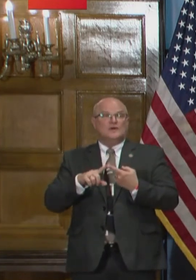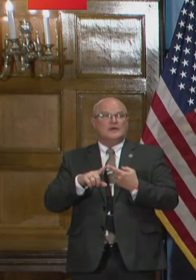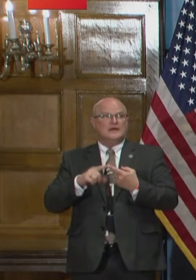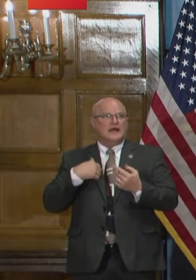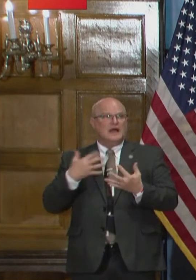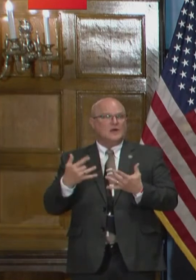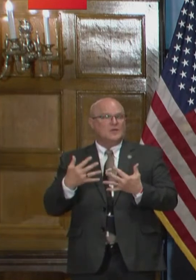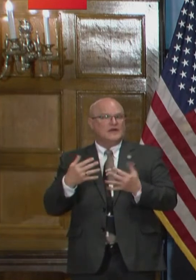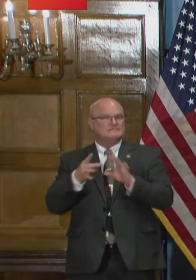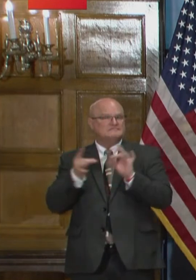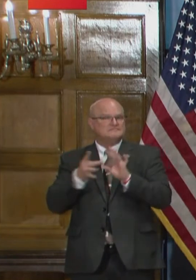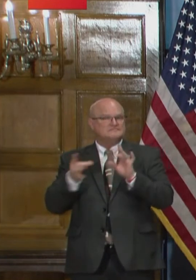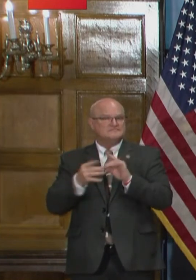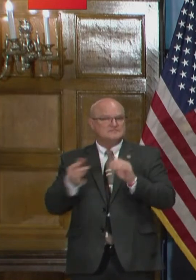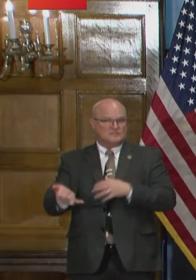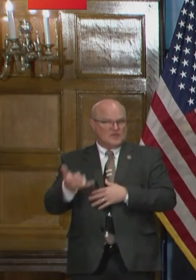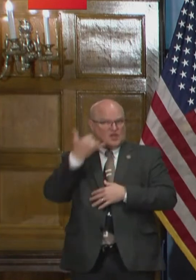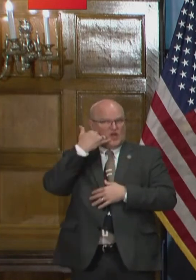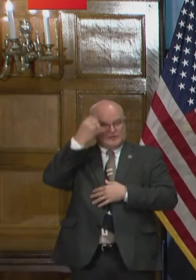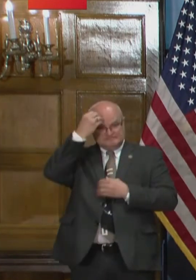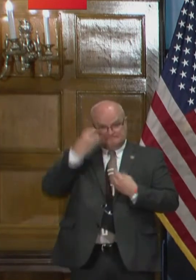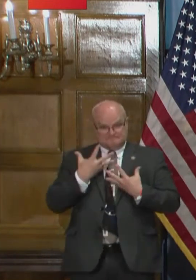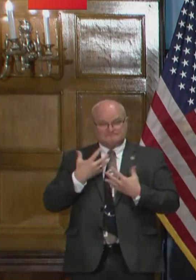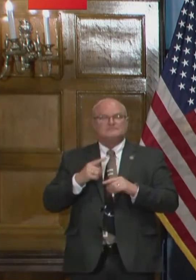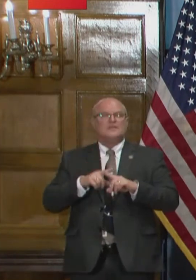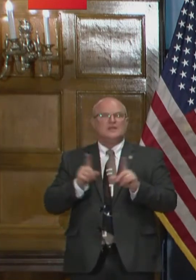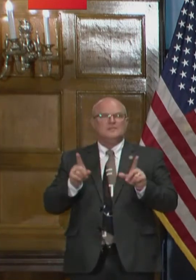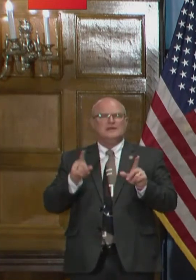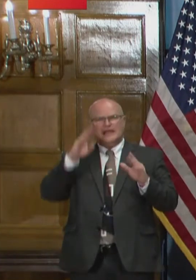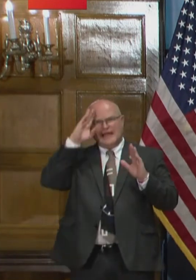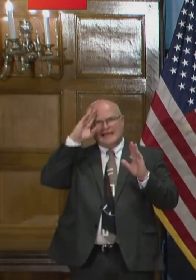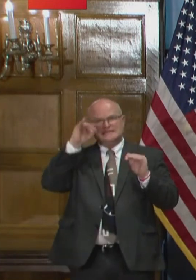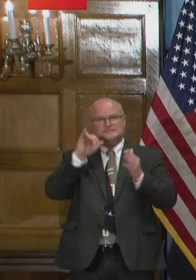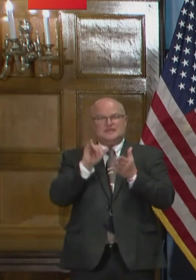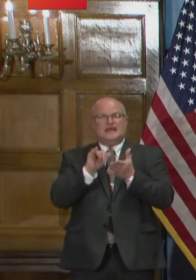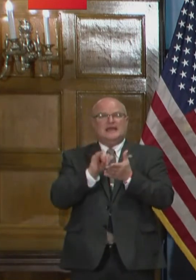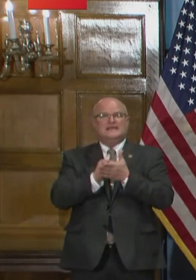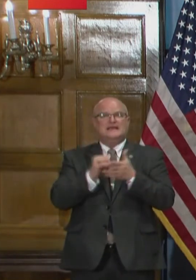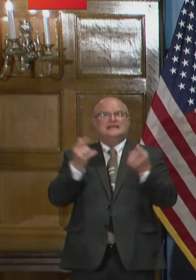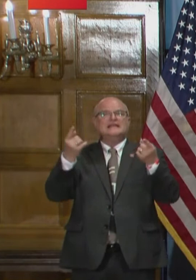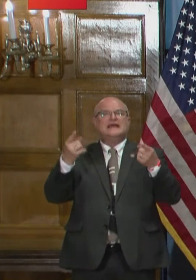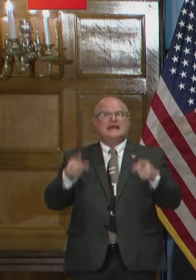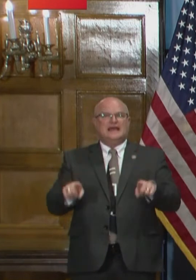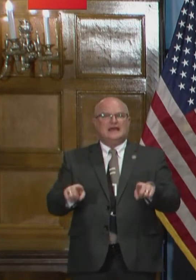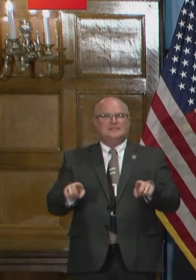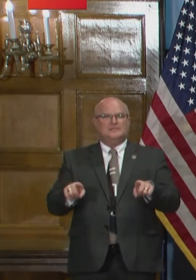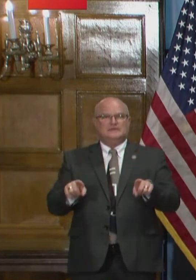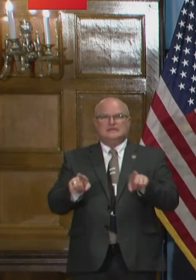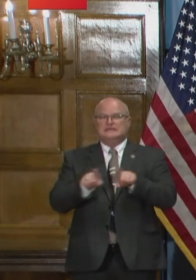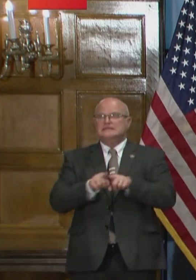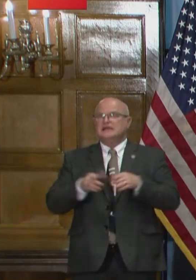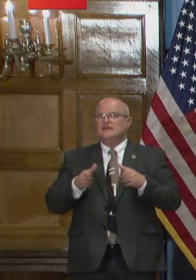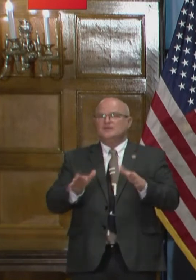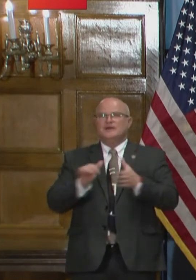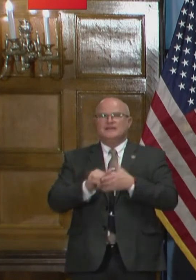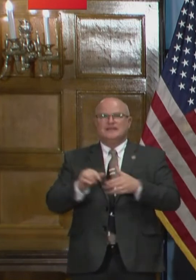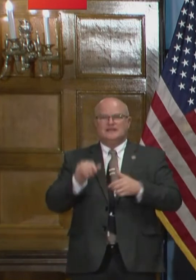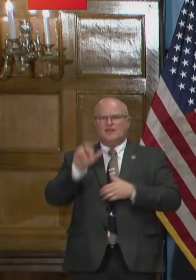wait for details on the call, but I expect that allocation to happen in the same way that